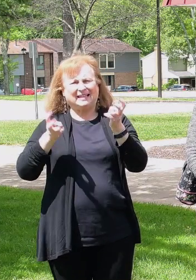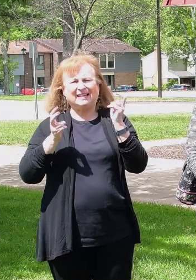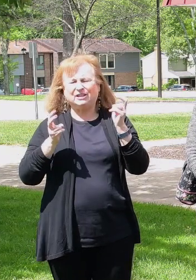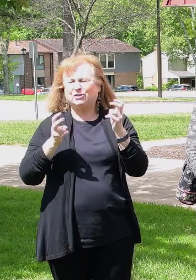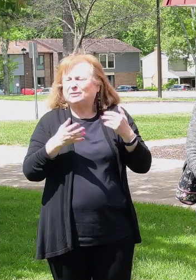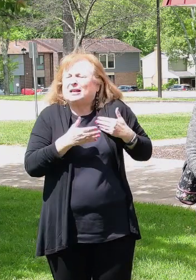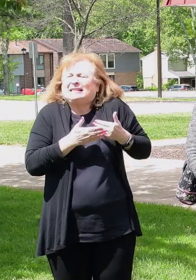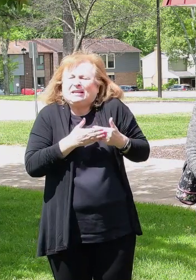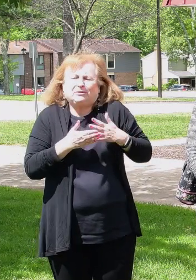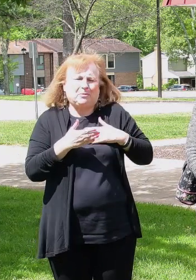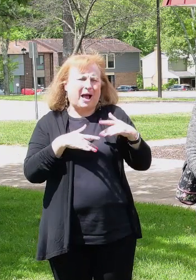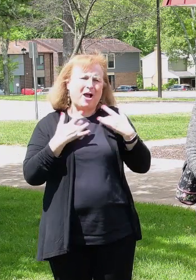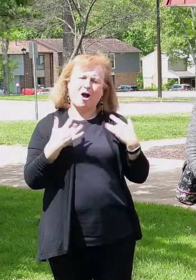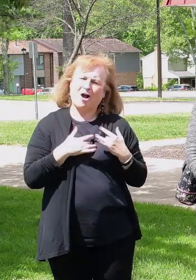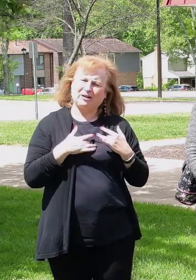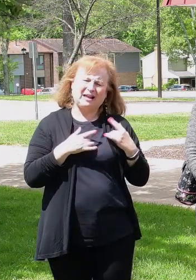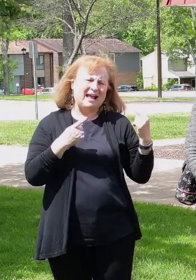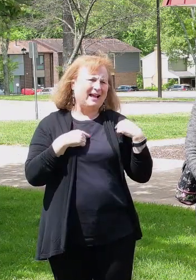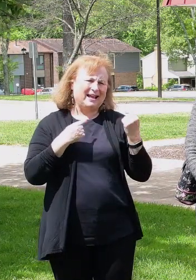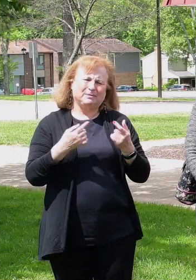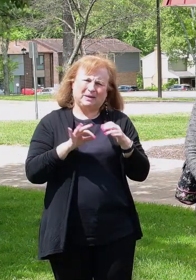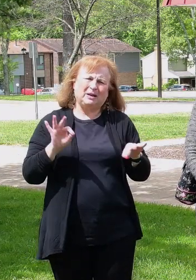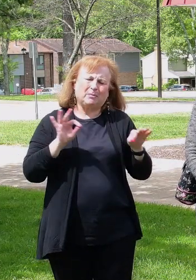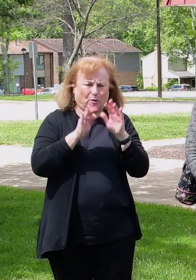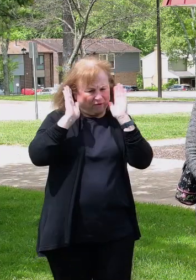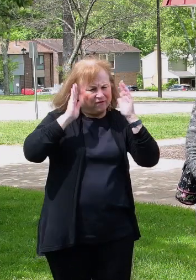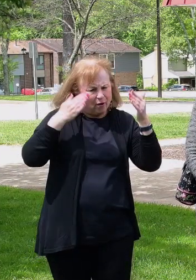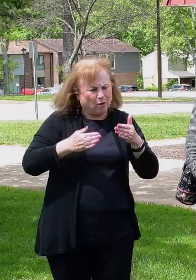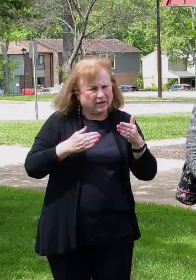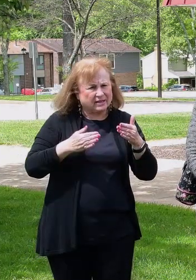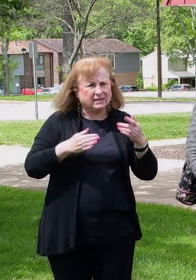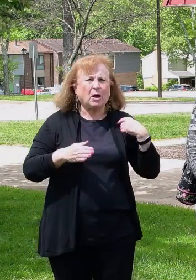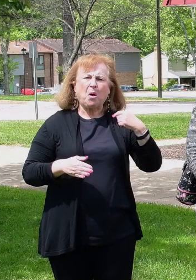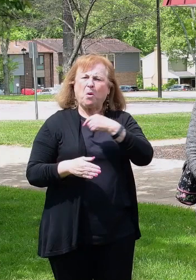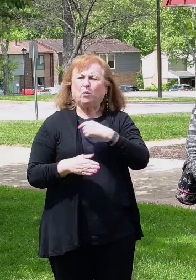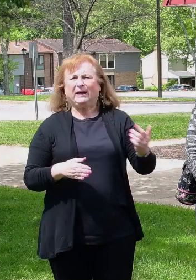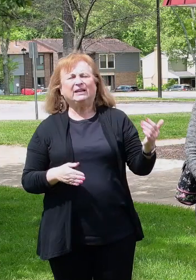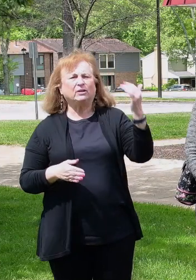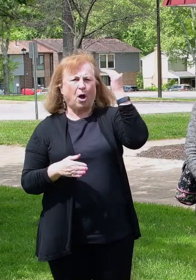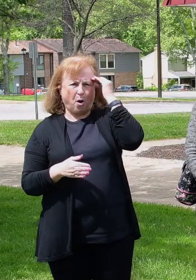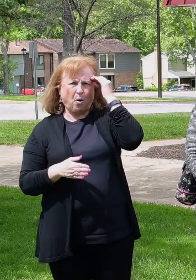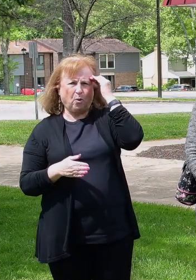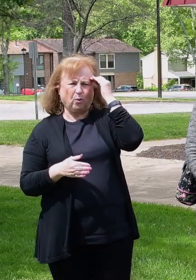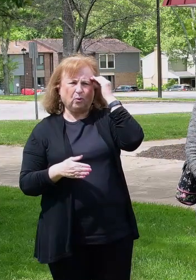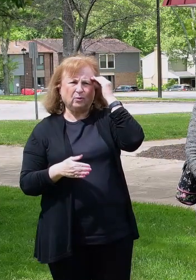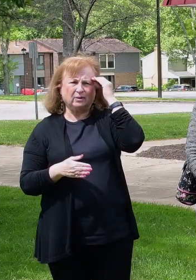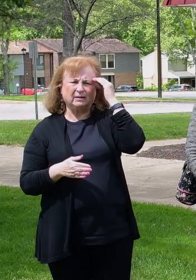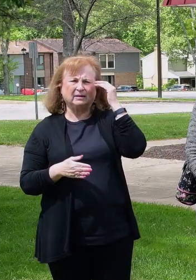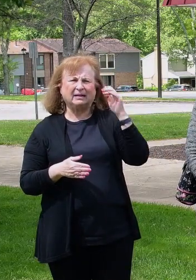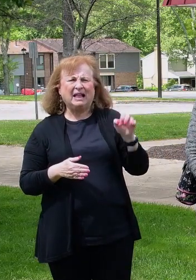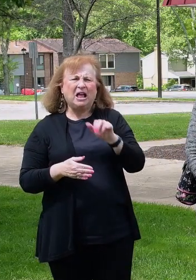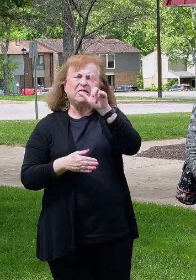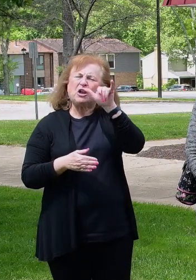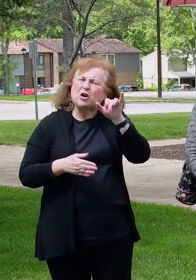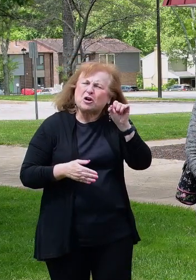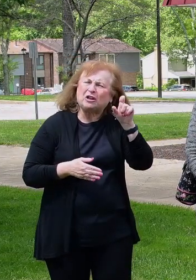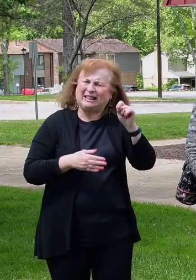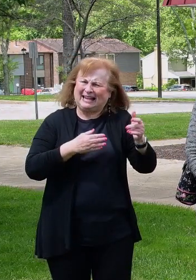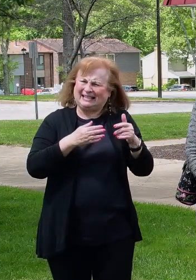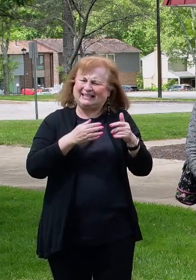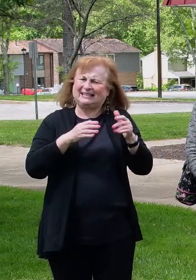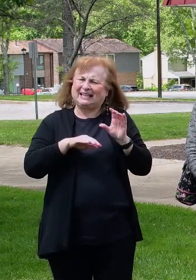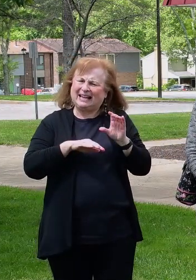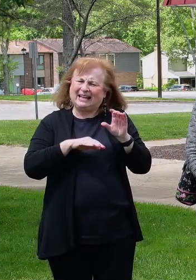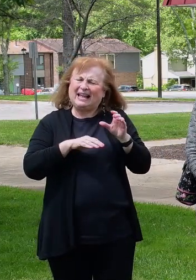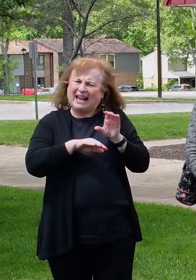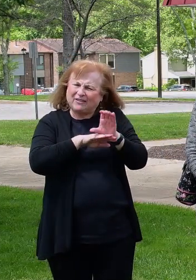is near and dear to my heart and has been an important focus. We know that the earliest